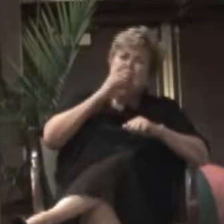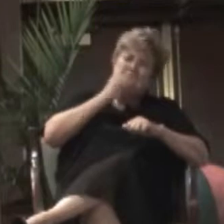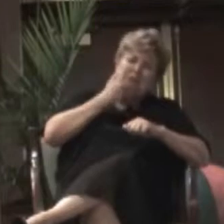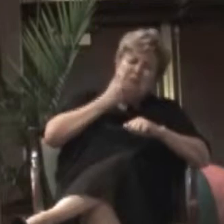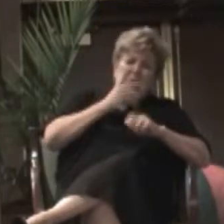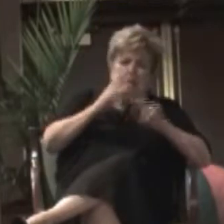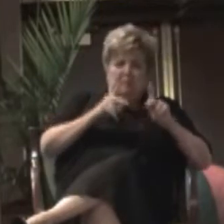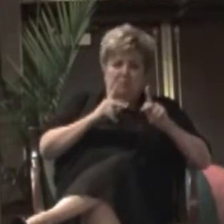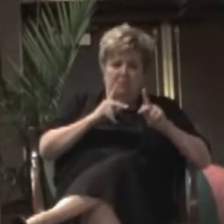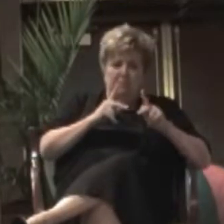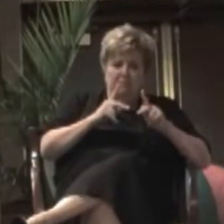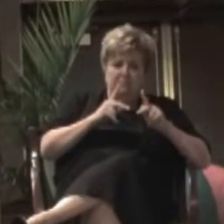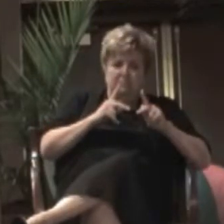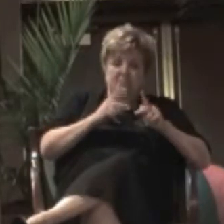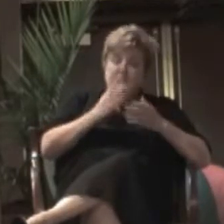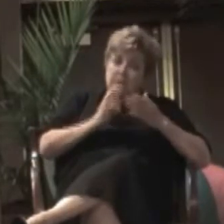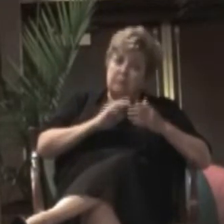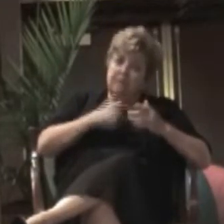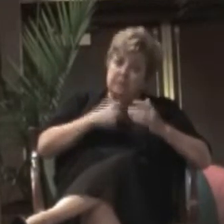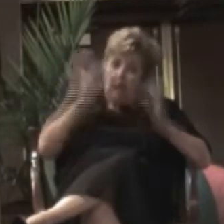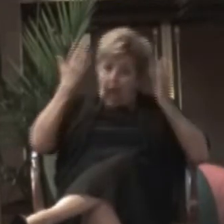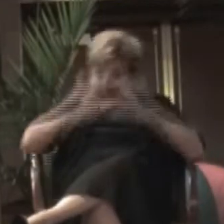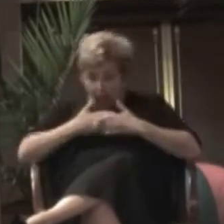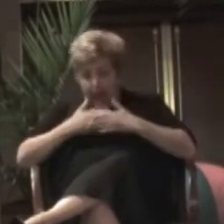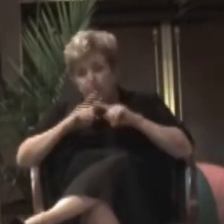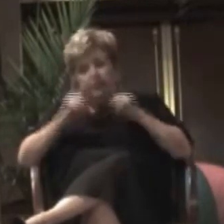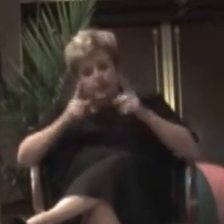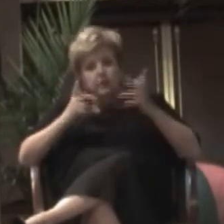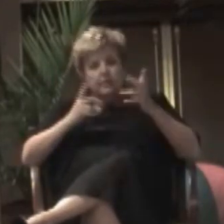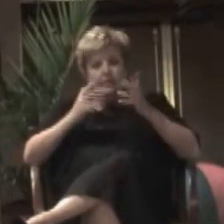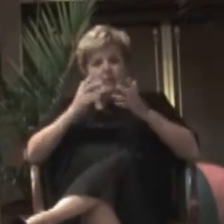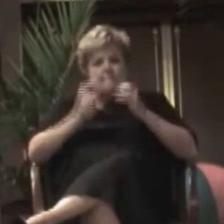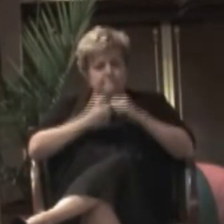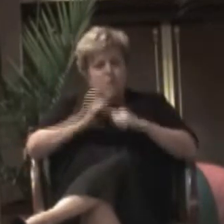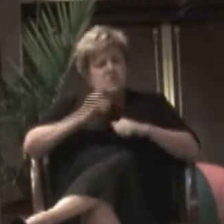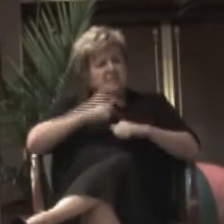And so I was no different. I knew I was the kind of guy, because I